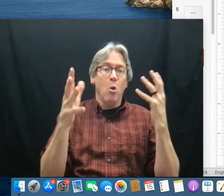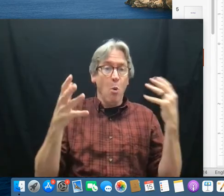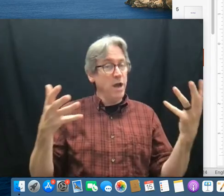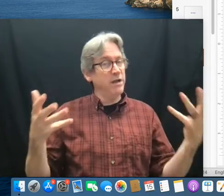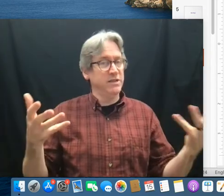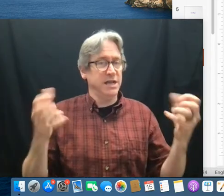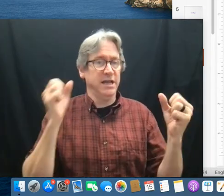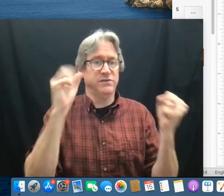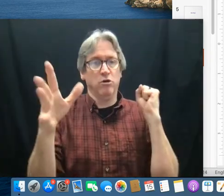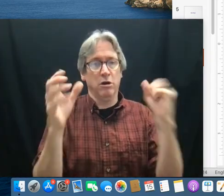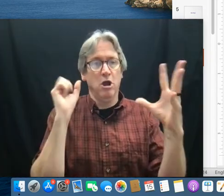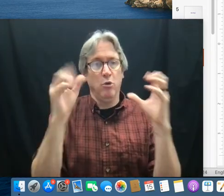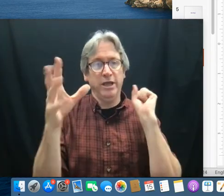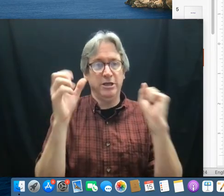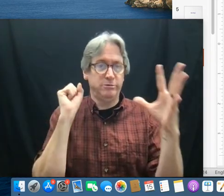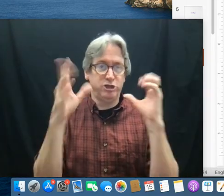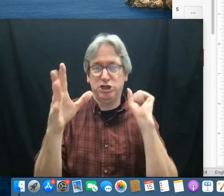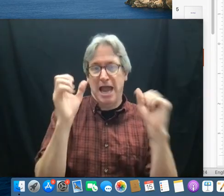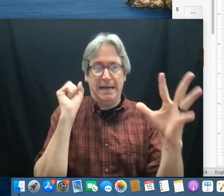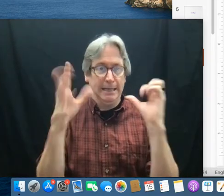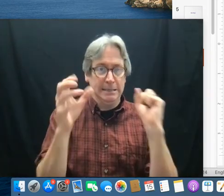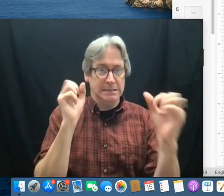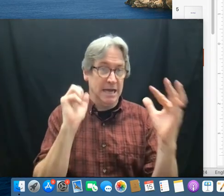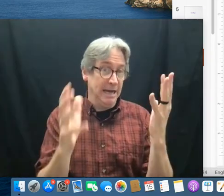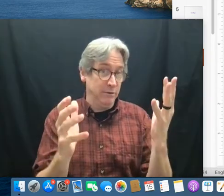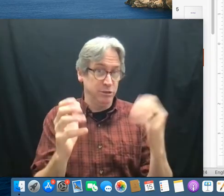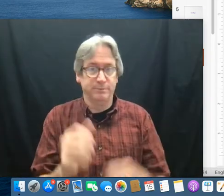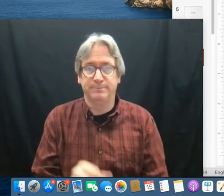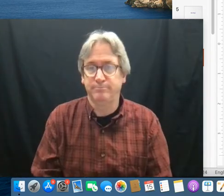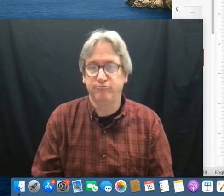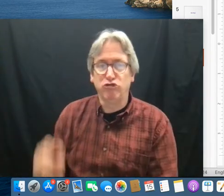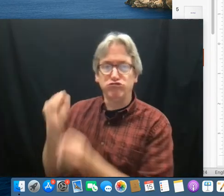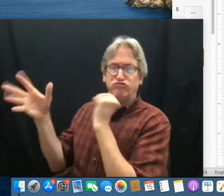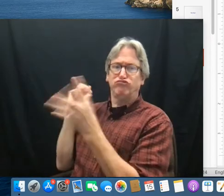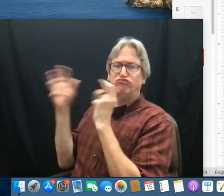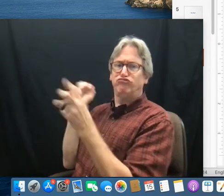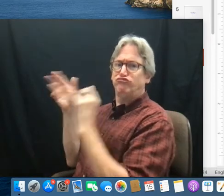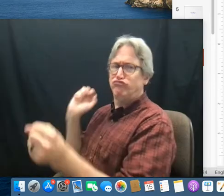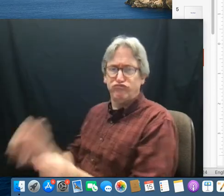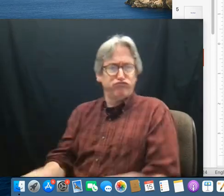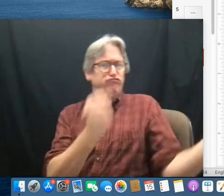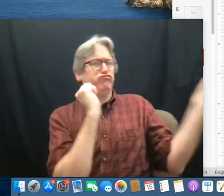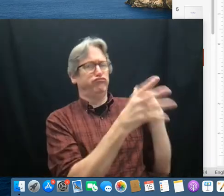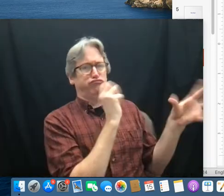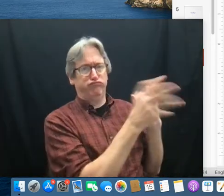That's one of the signs for we chatted in sign language.